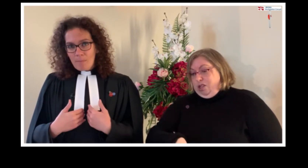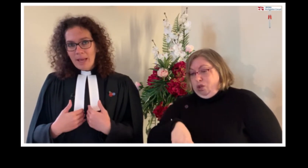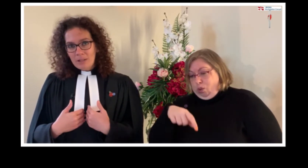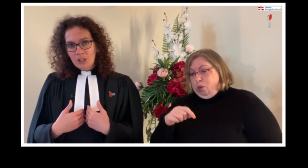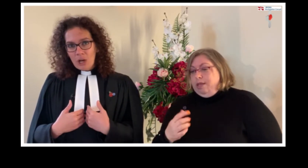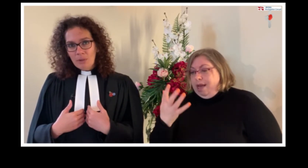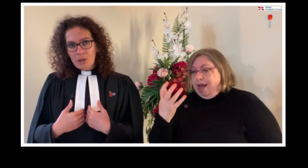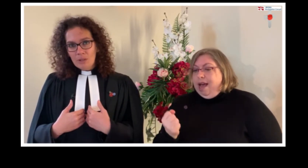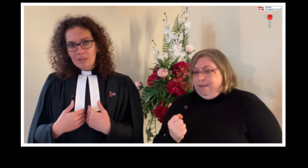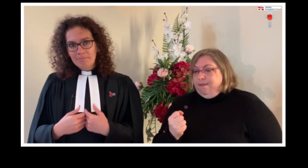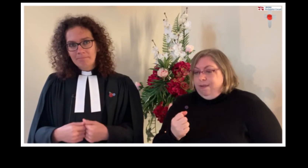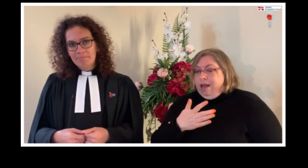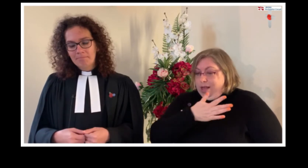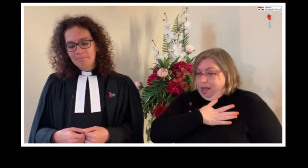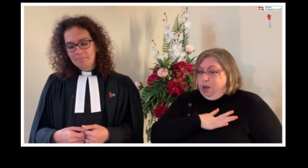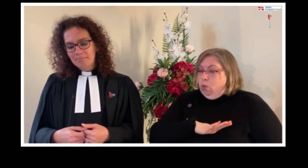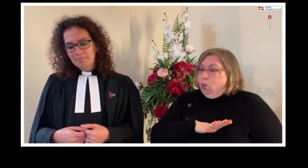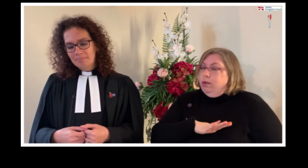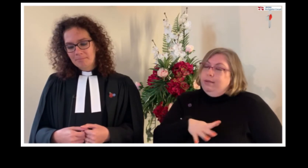I'm compelled to go with God.